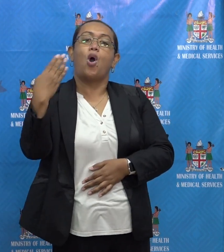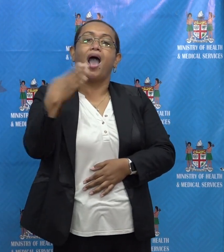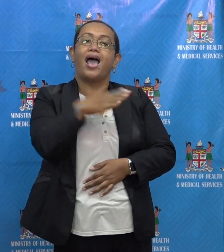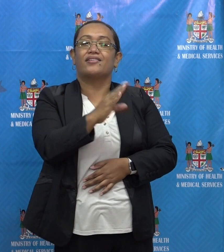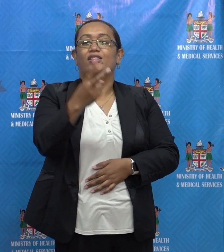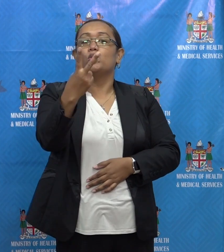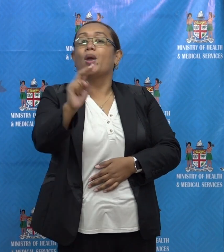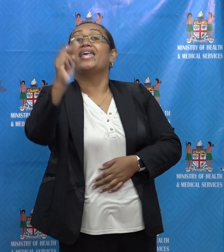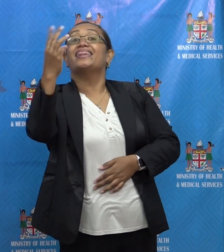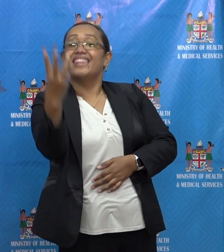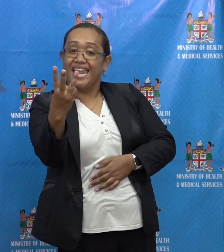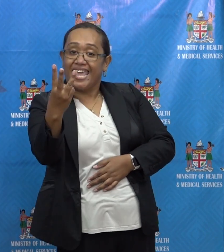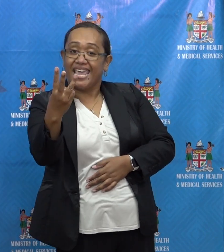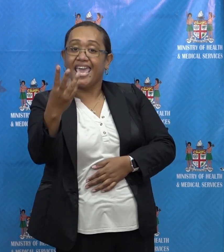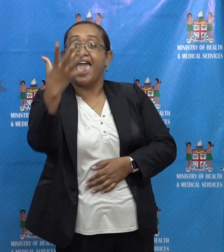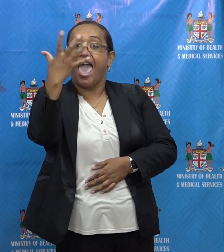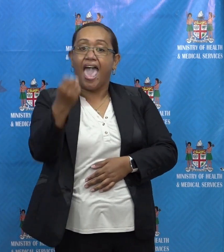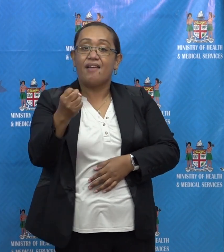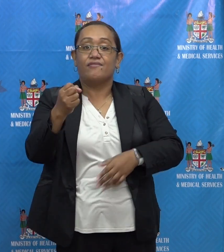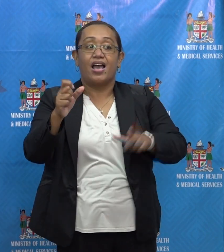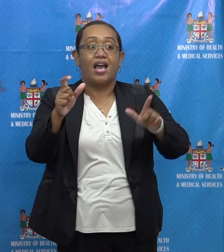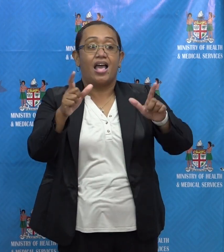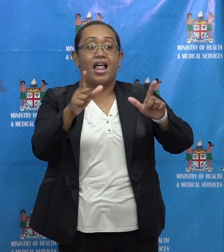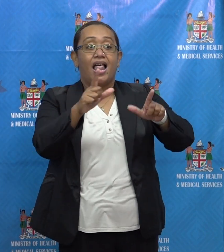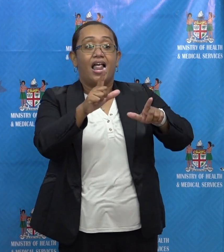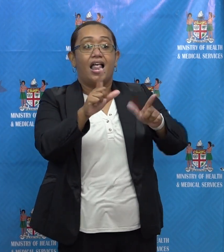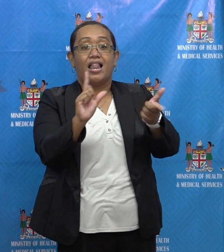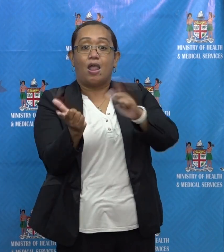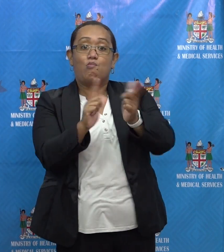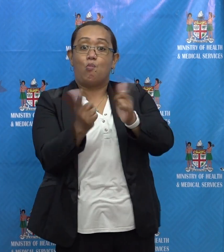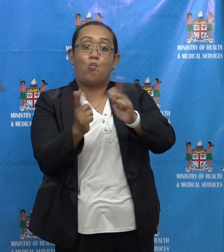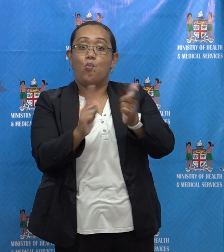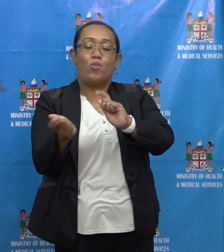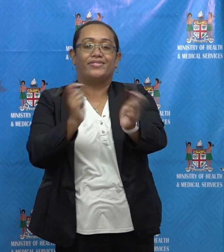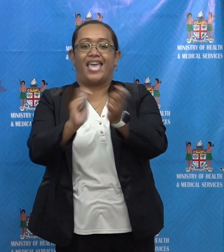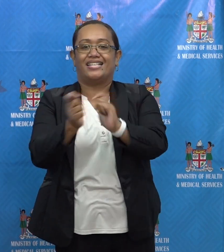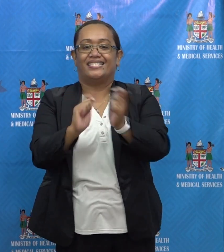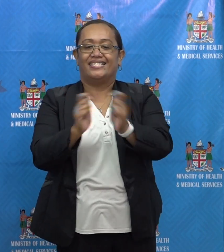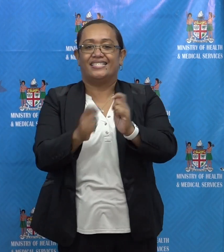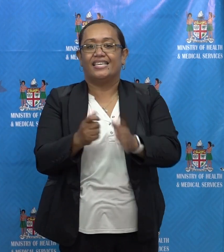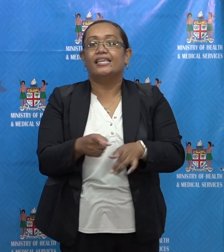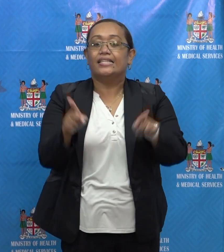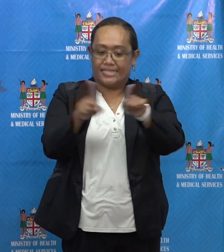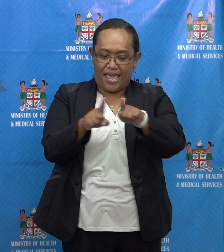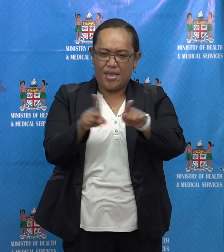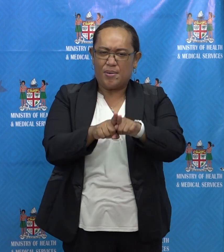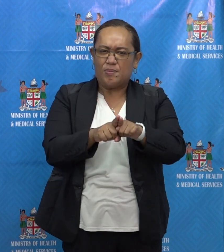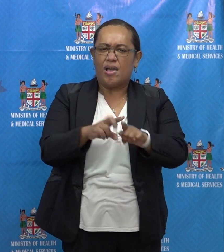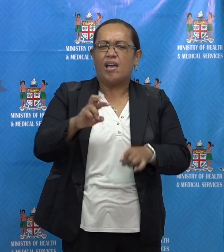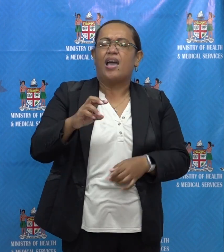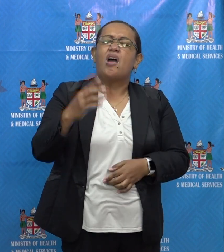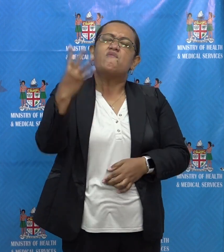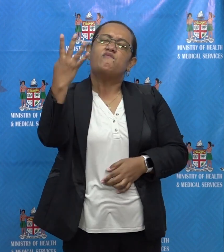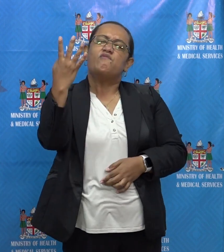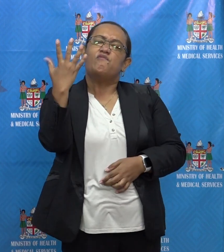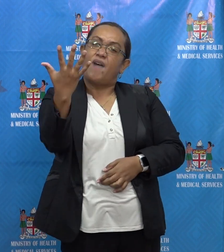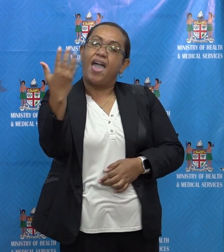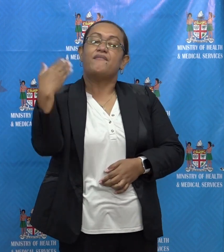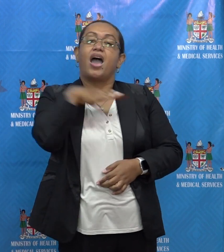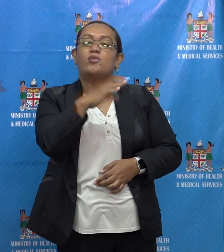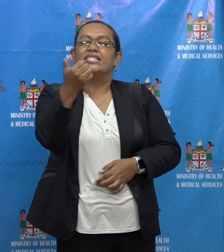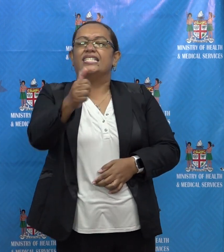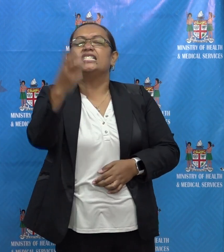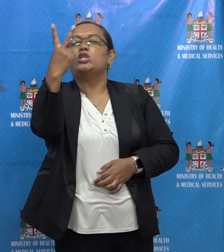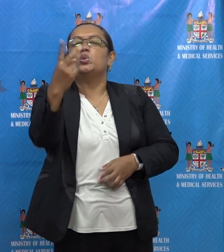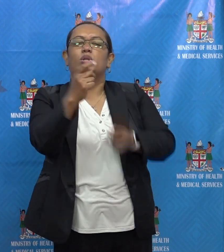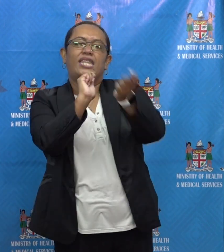46,423 COVID-19 laboratory tests have been conducted, with a daily average now of 562 tests per day